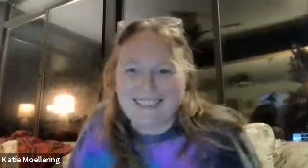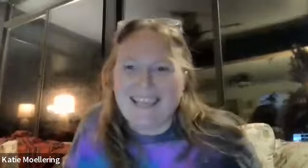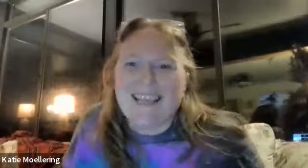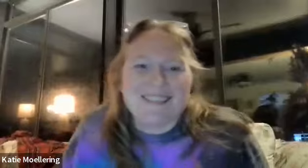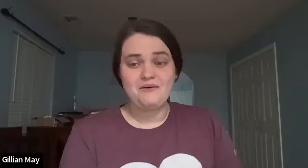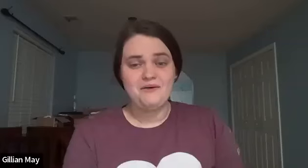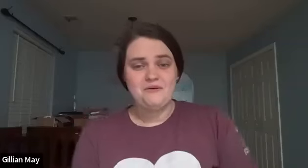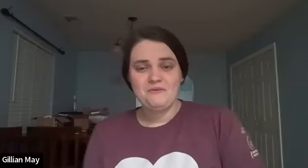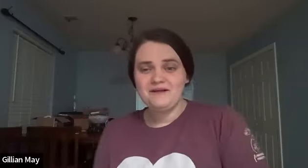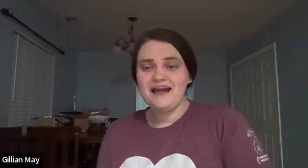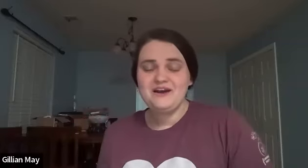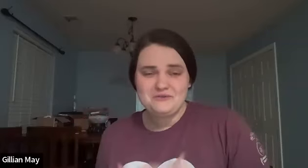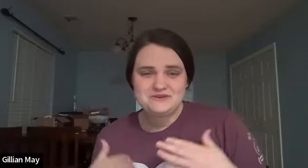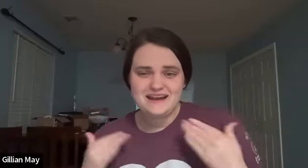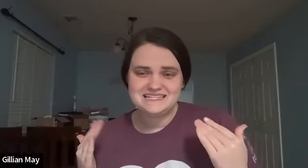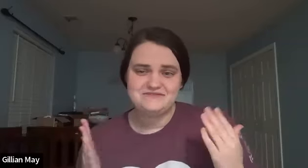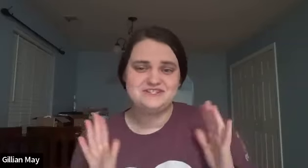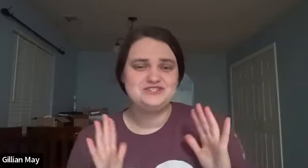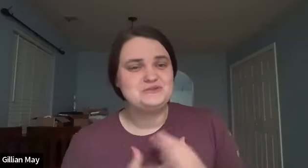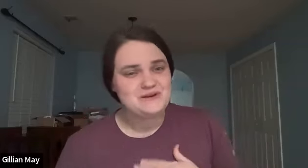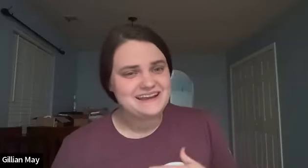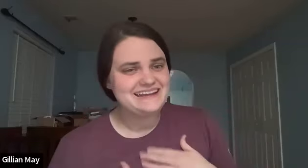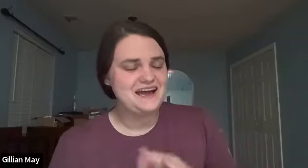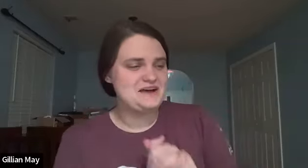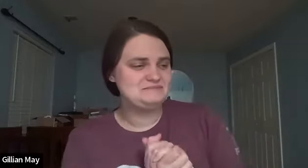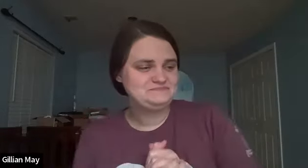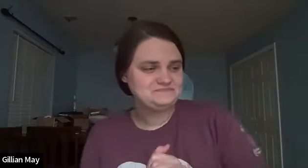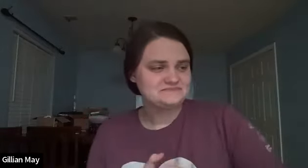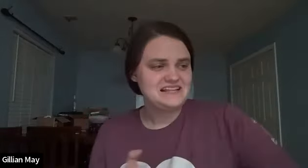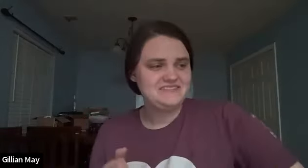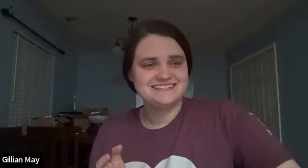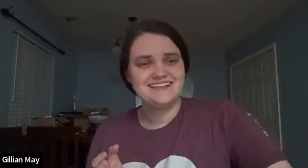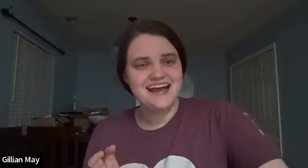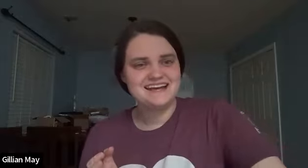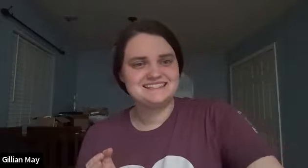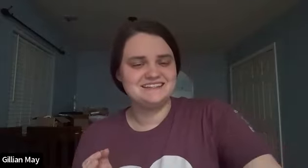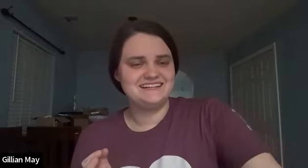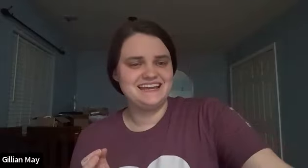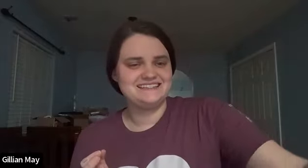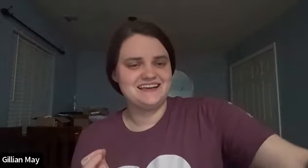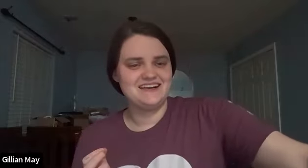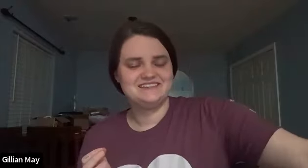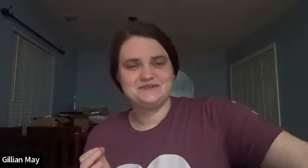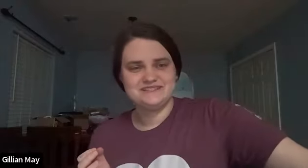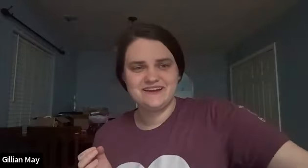But yeah, well, I hope you guys have enjoyed this class and learning ASL. It's always